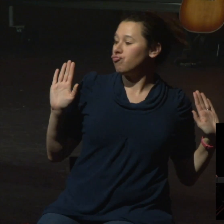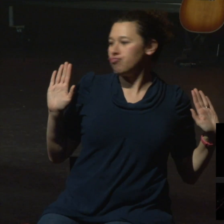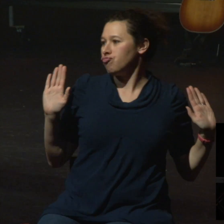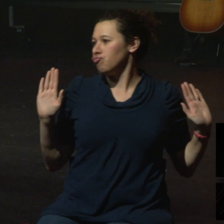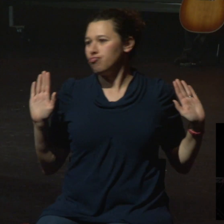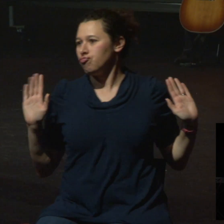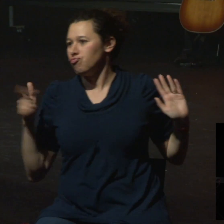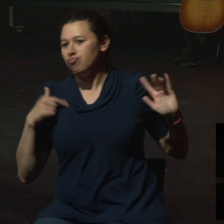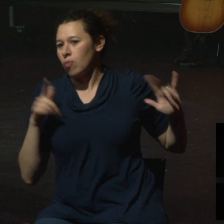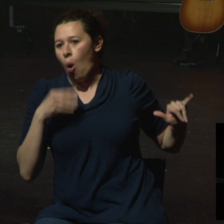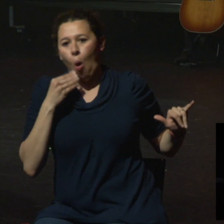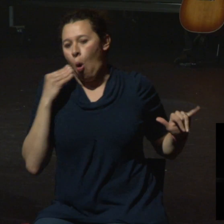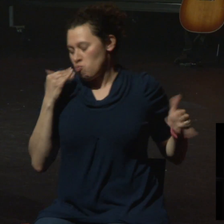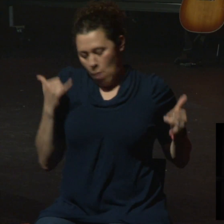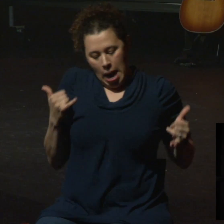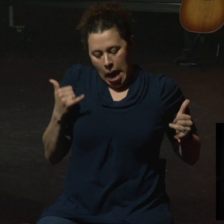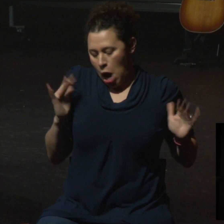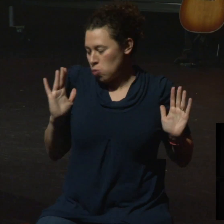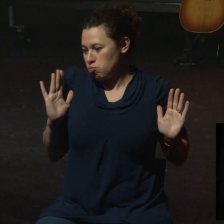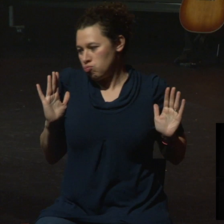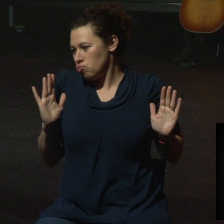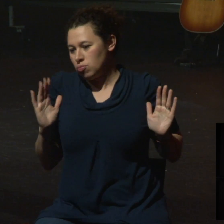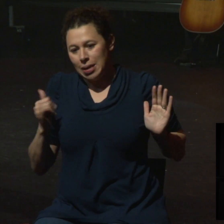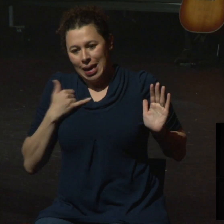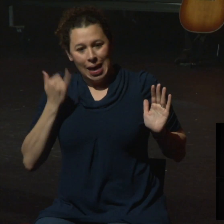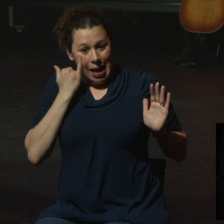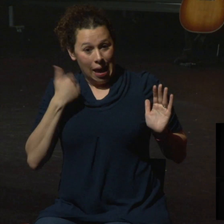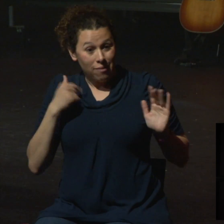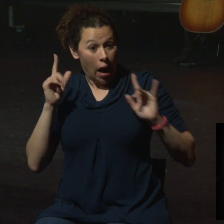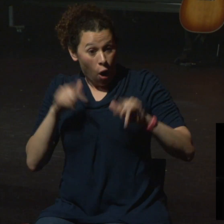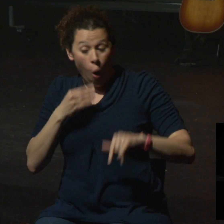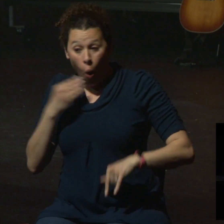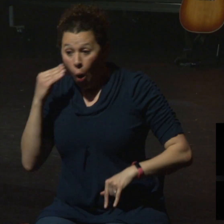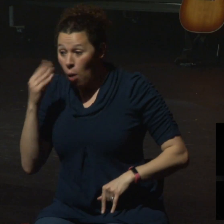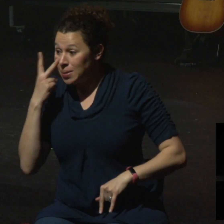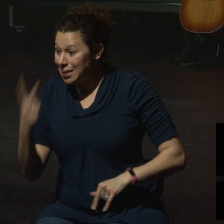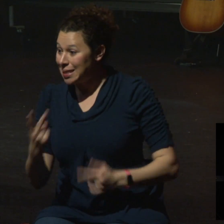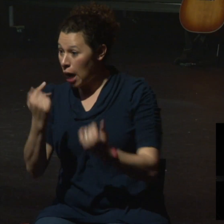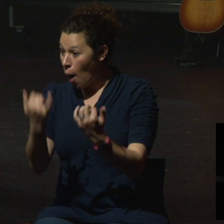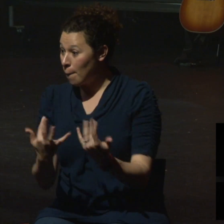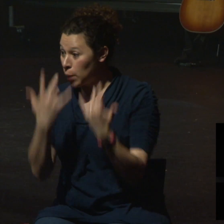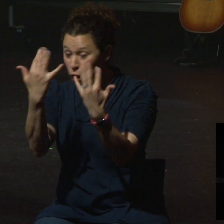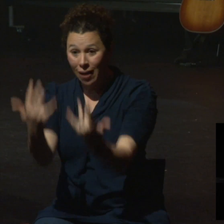Let me go home right now and see a bush on fire and that sucker start talking. Baby, we moving.